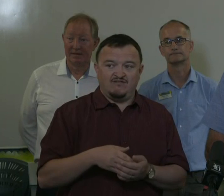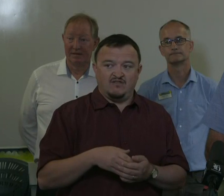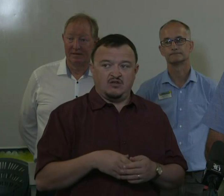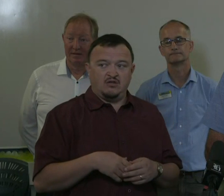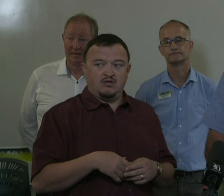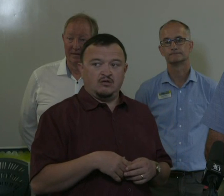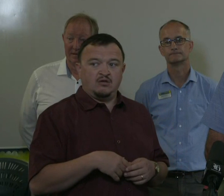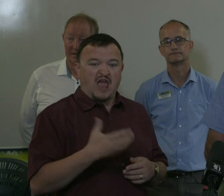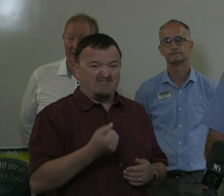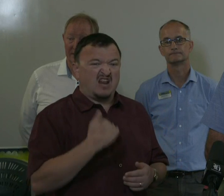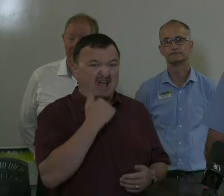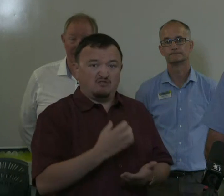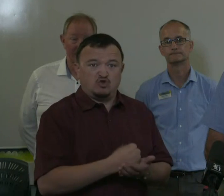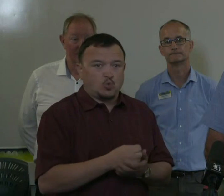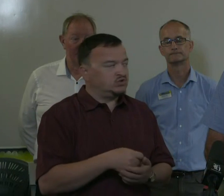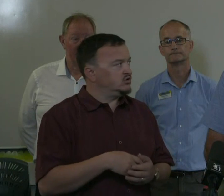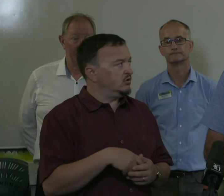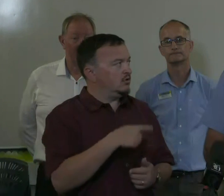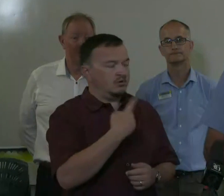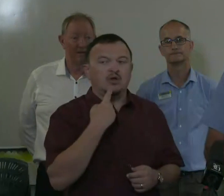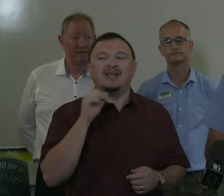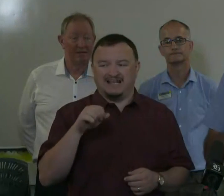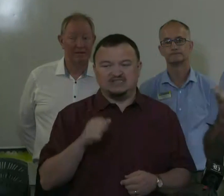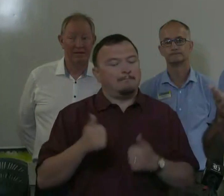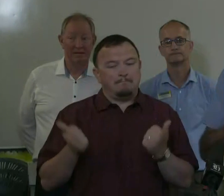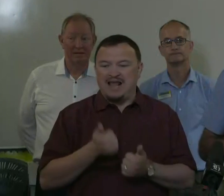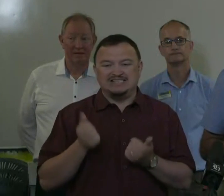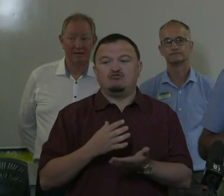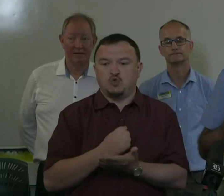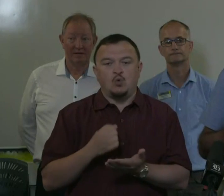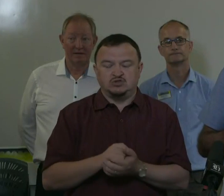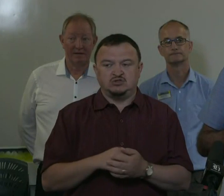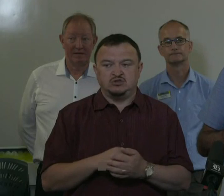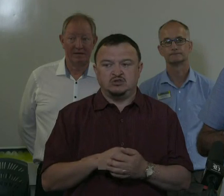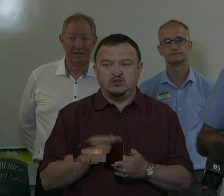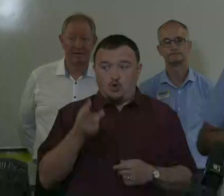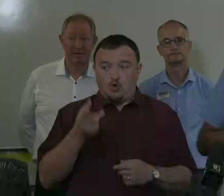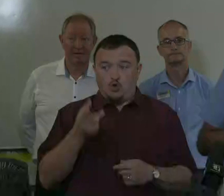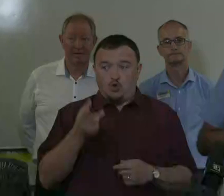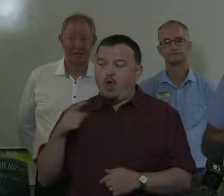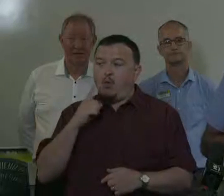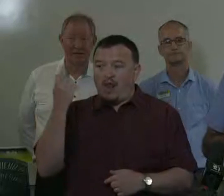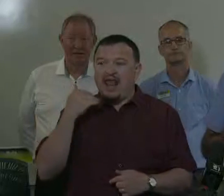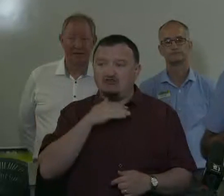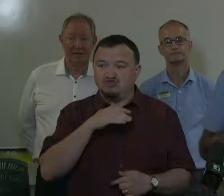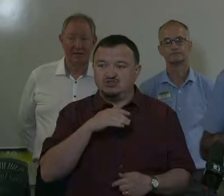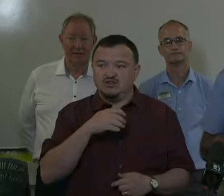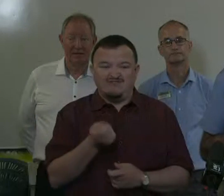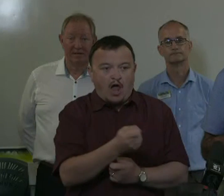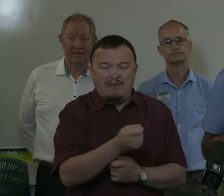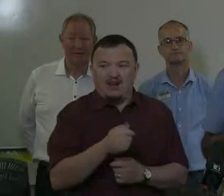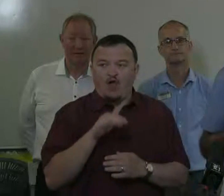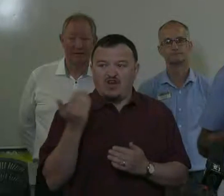situation appears to be so dire? No, it's absolutely well resourced. As you heard, there were 100 firefighters out overnight. We've got